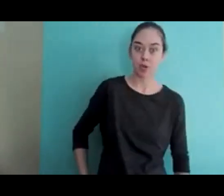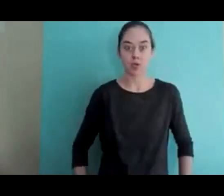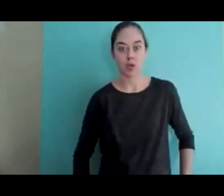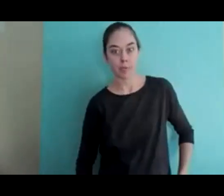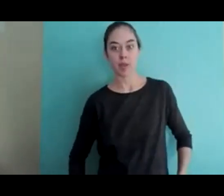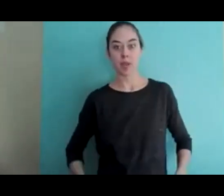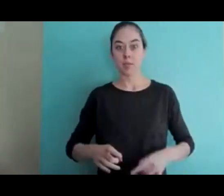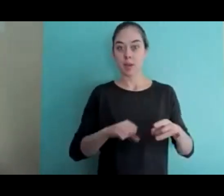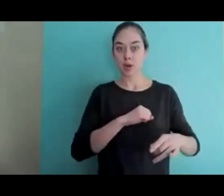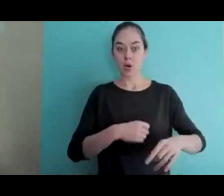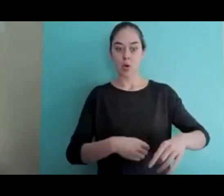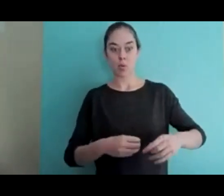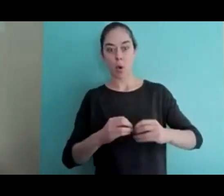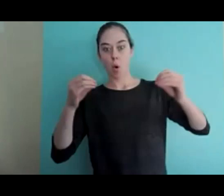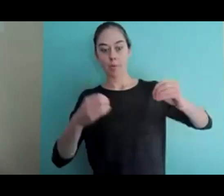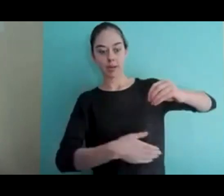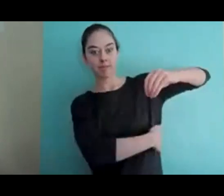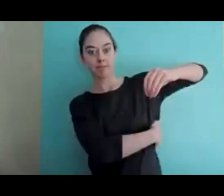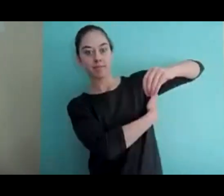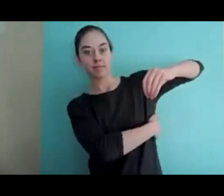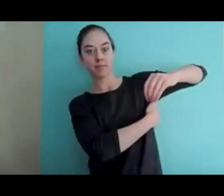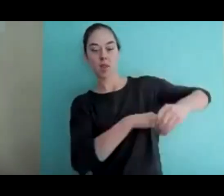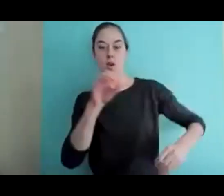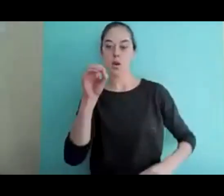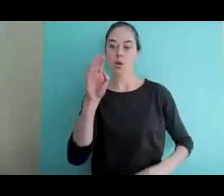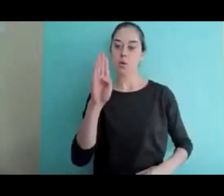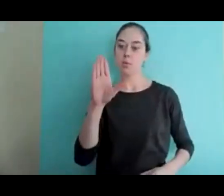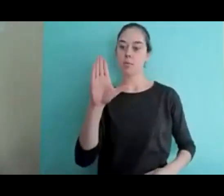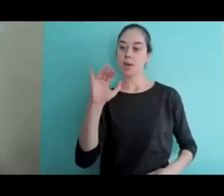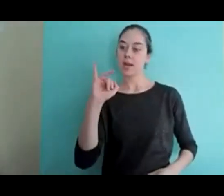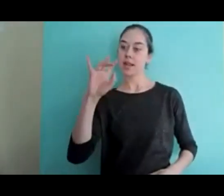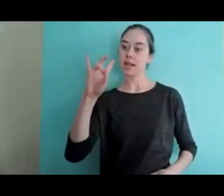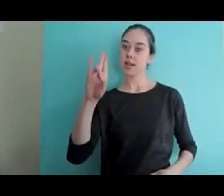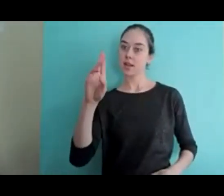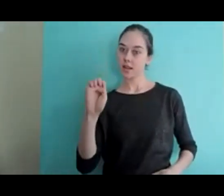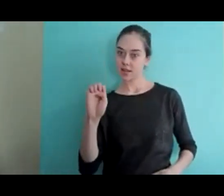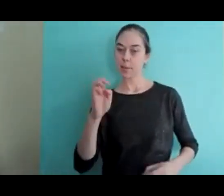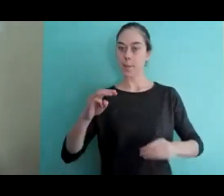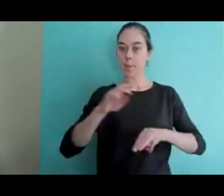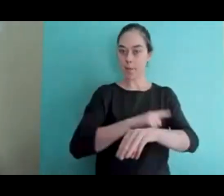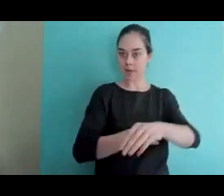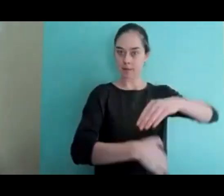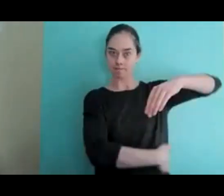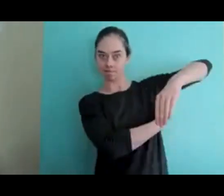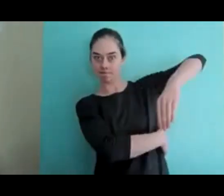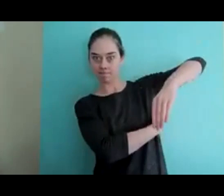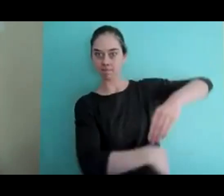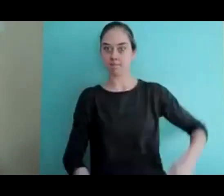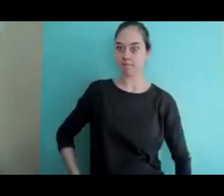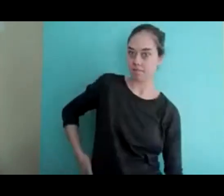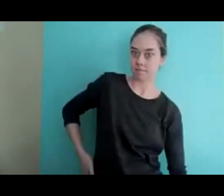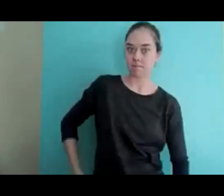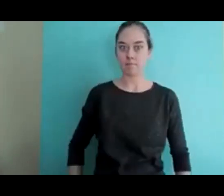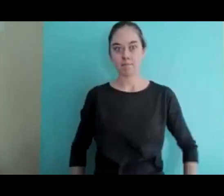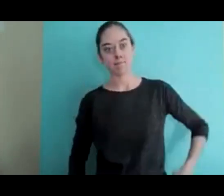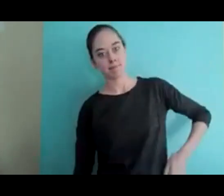you're opening up your obliques. Get in a nice stretch. Okay, so one, two. One,